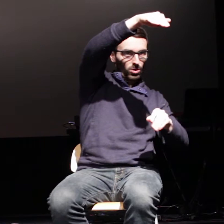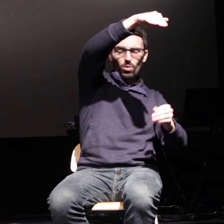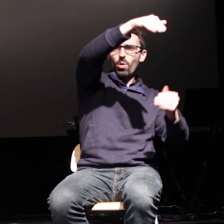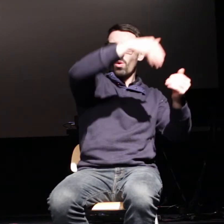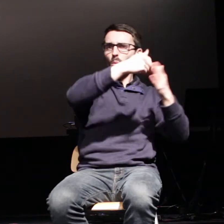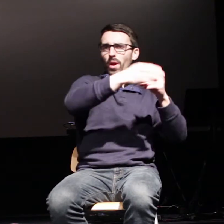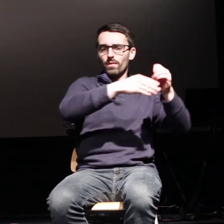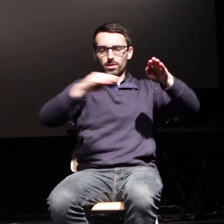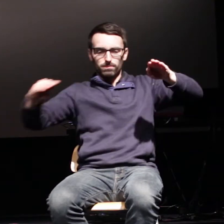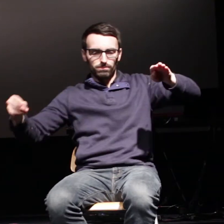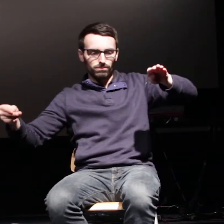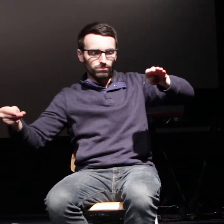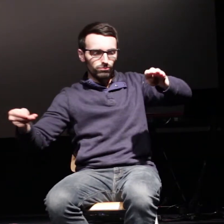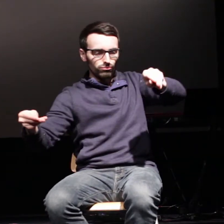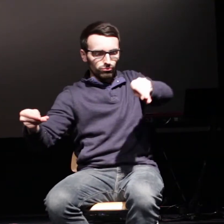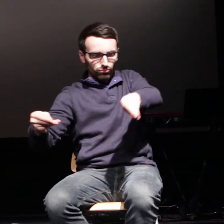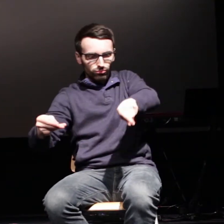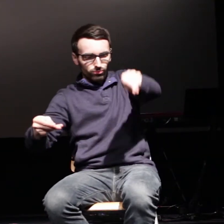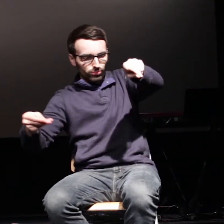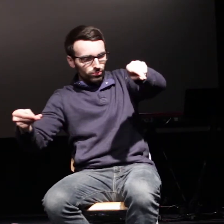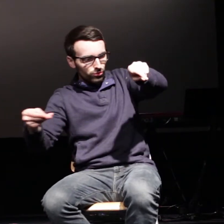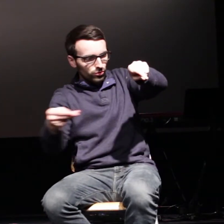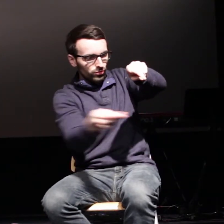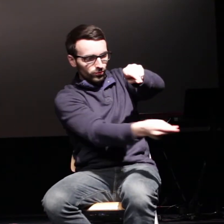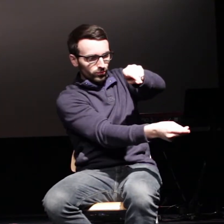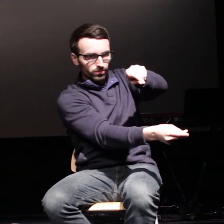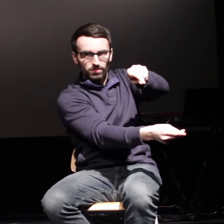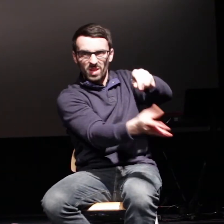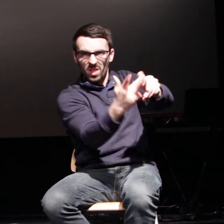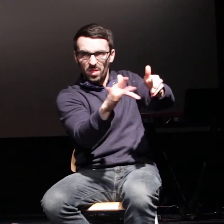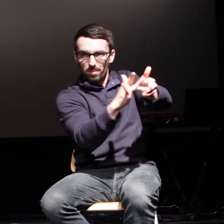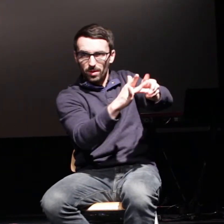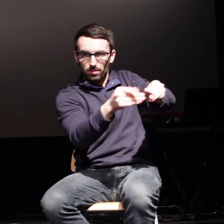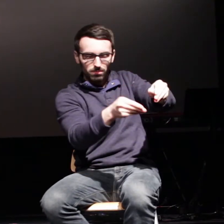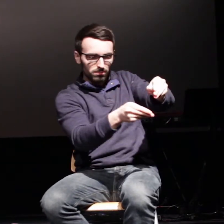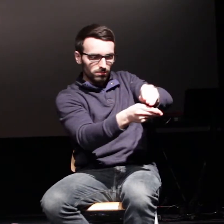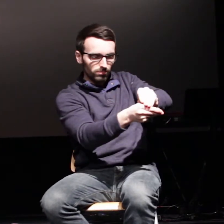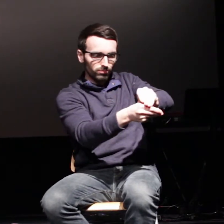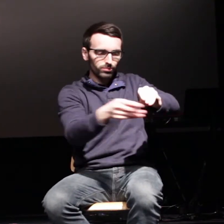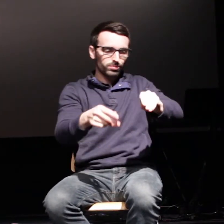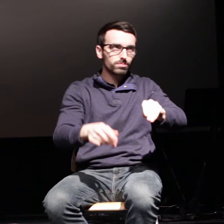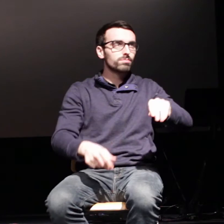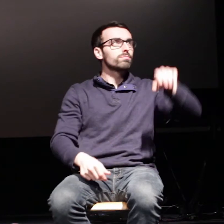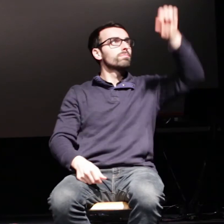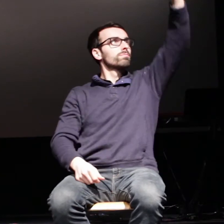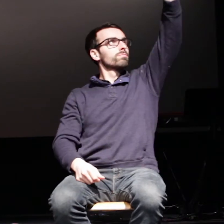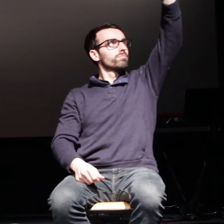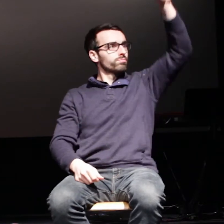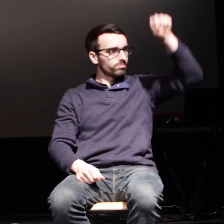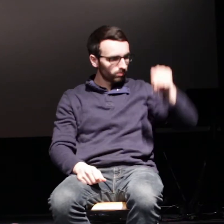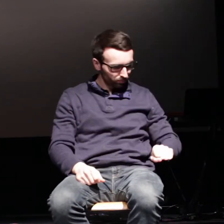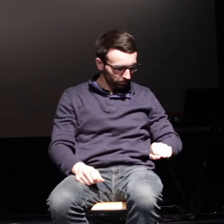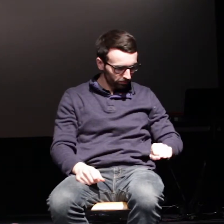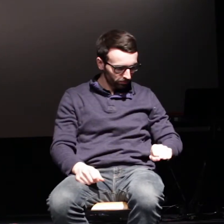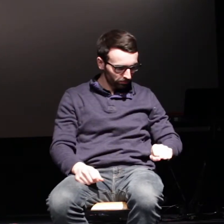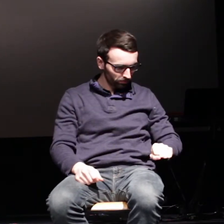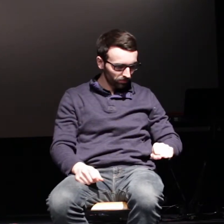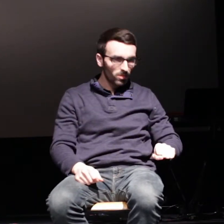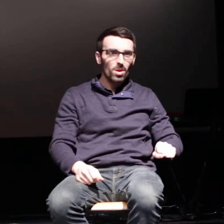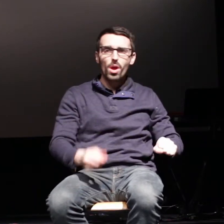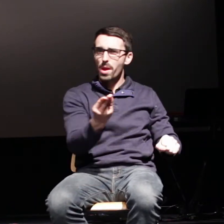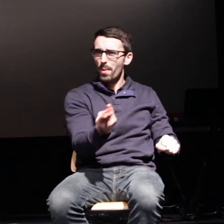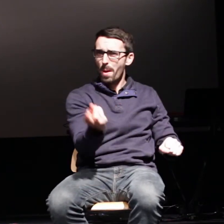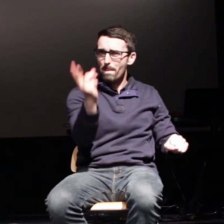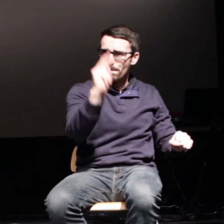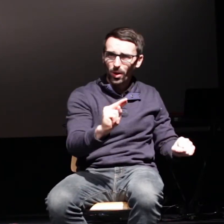we were shrink wrapping to be shipped into the middle. And then you would take your arm out and you would pull this lever and bring that frame down, and it would burn and